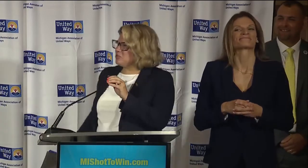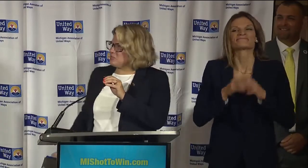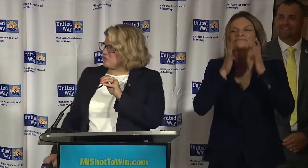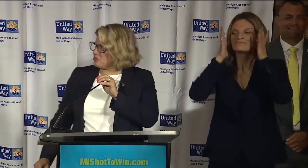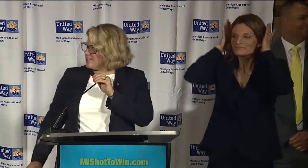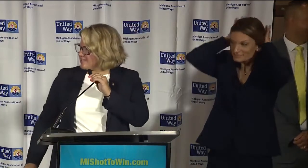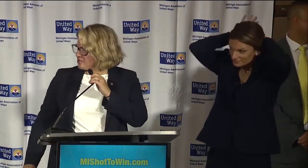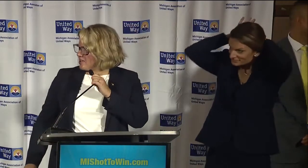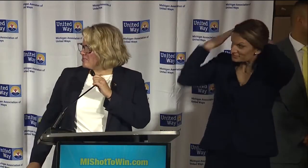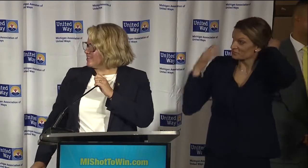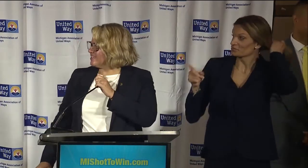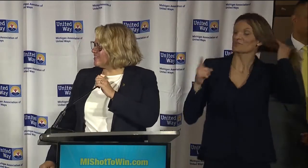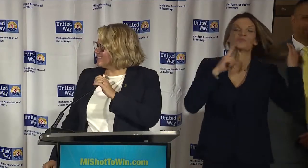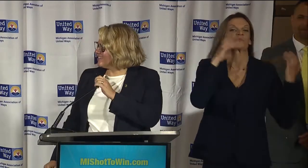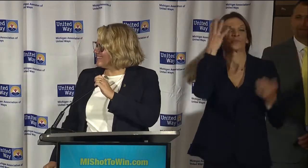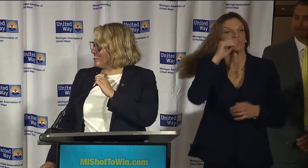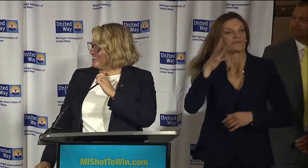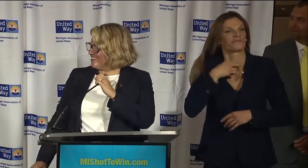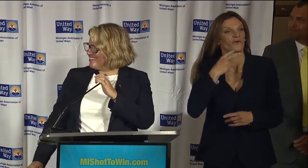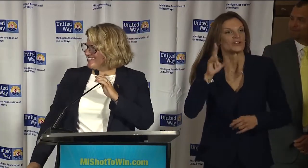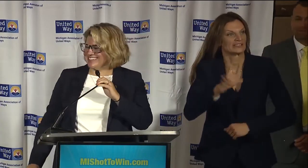It's a beautiful voice there, Robin.